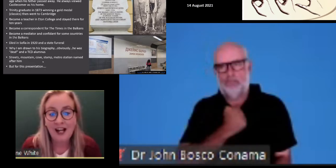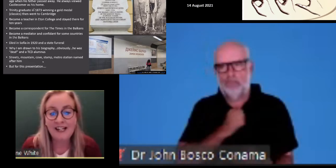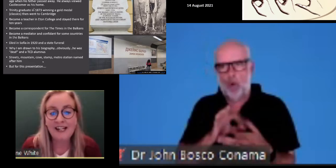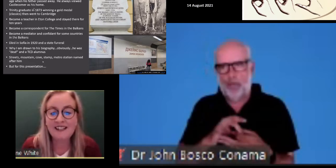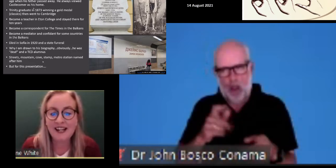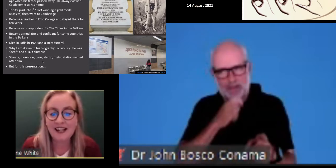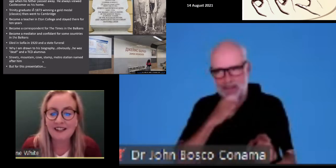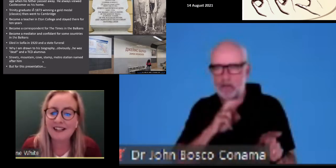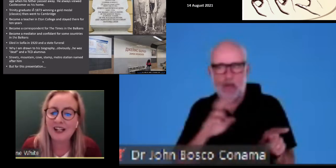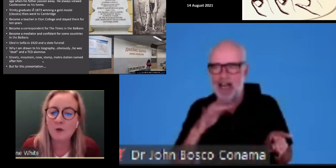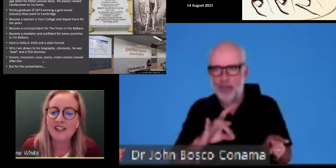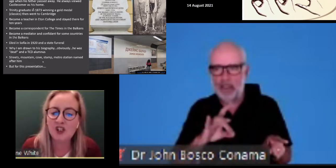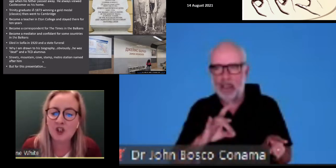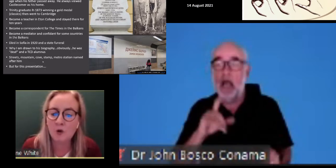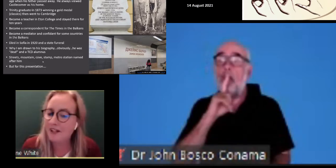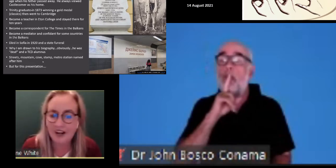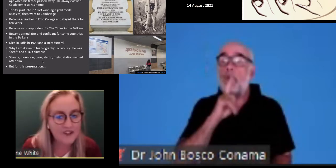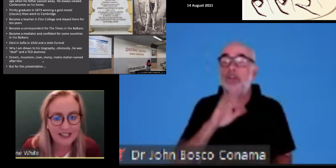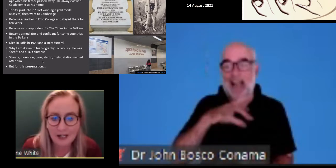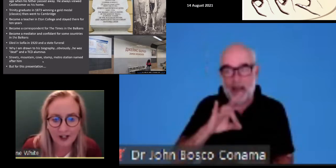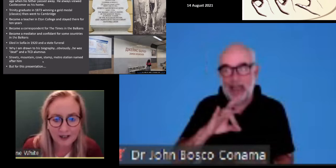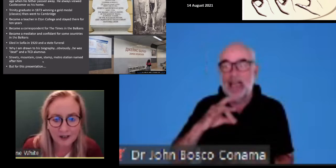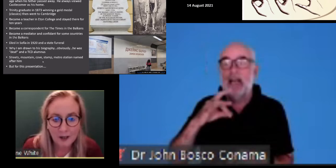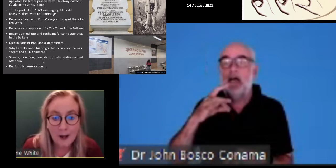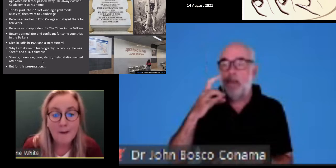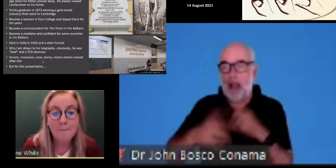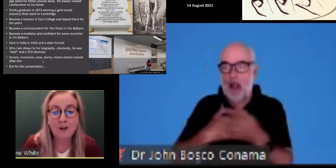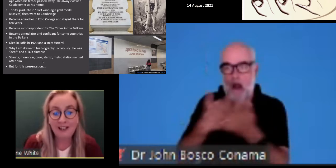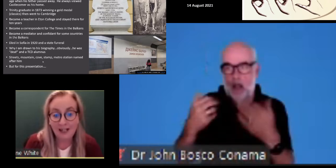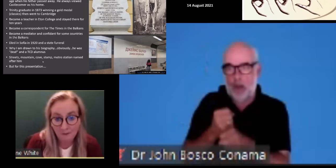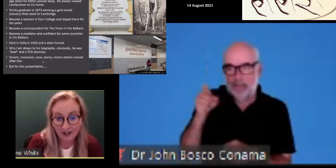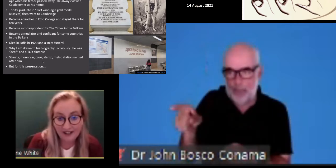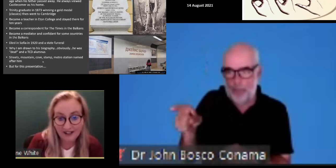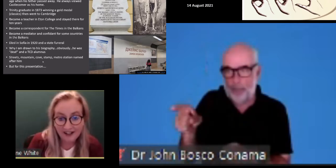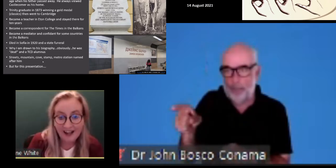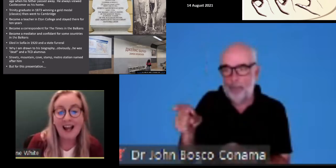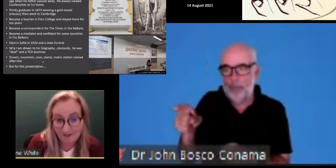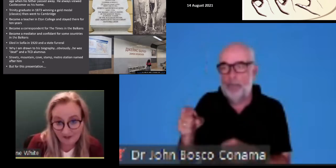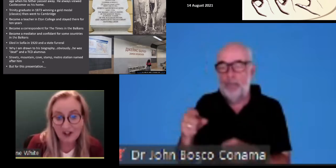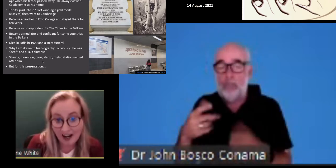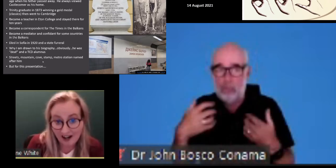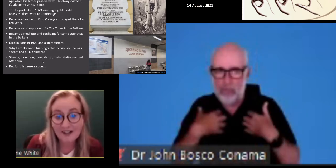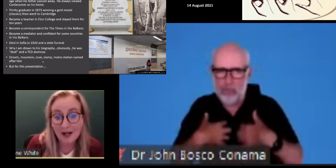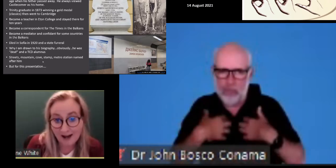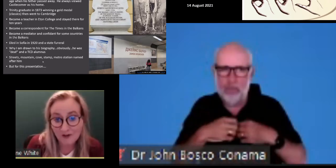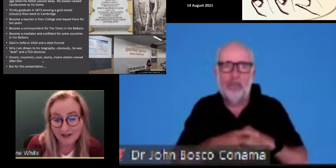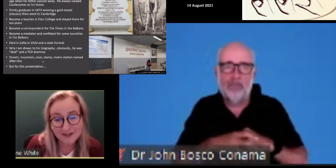And he said Kilkenny was his home. He never said Limerick. But Limerick have done a lot about him. So